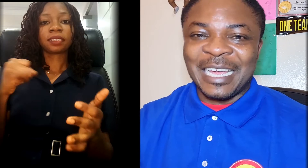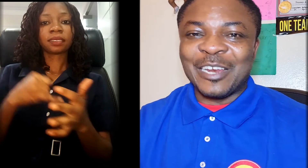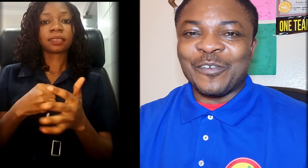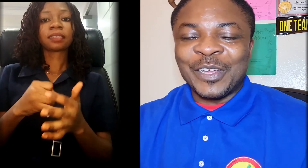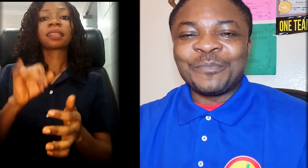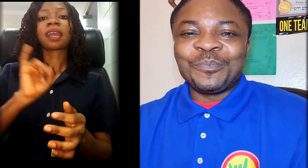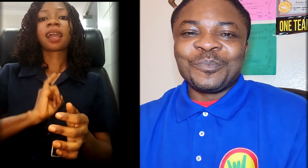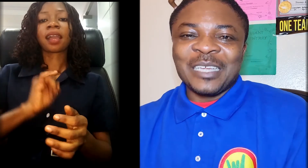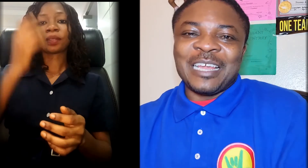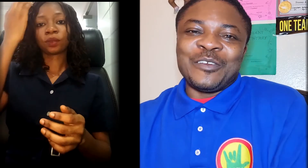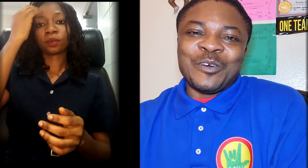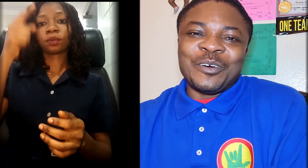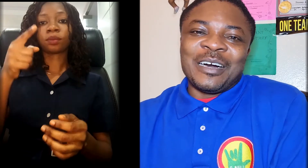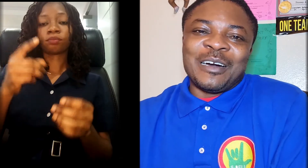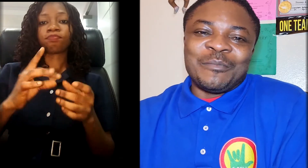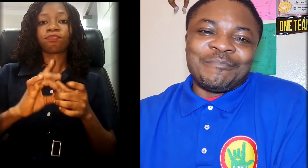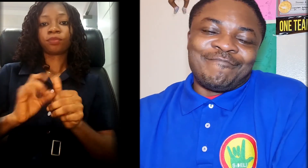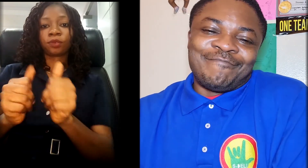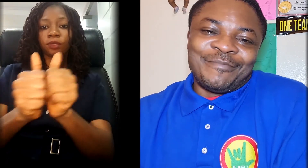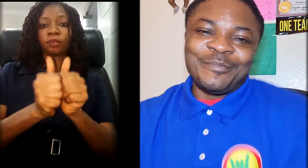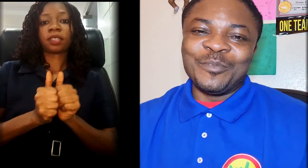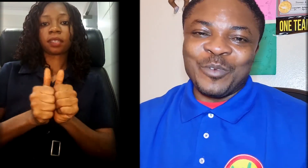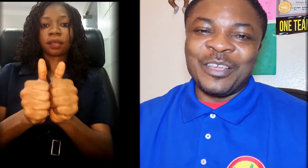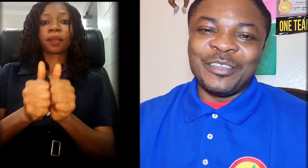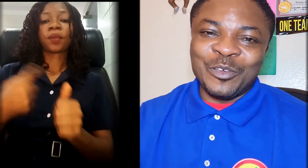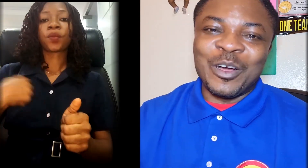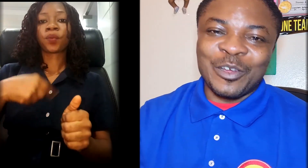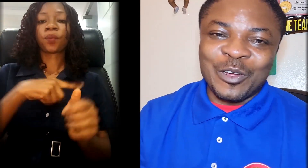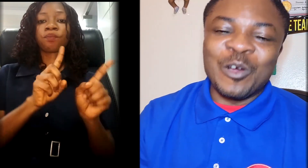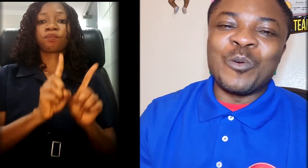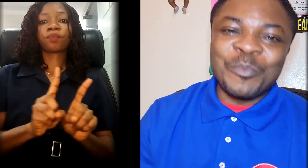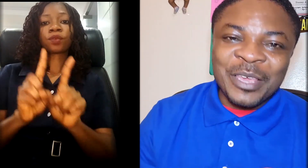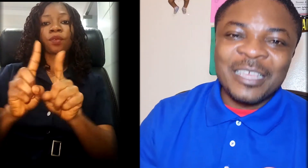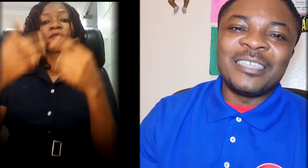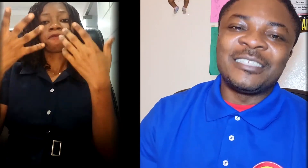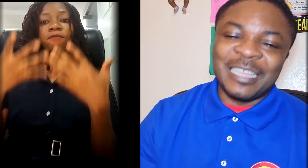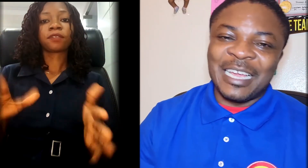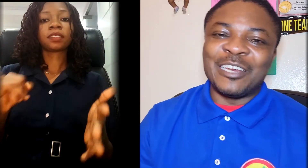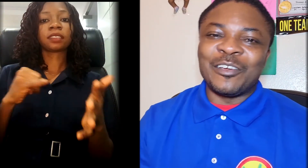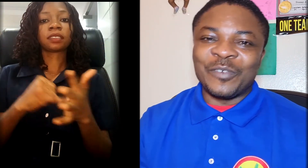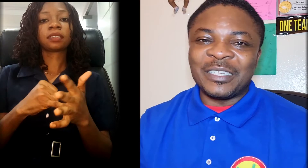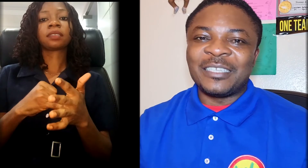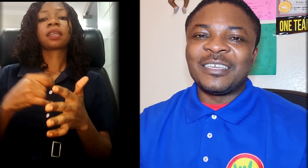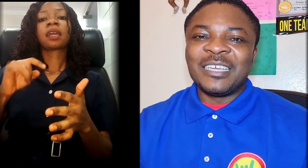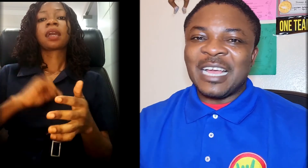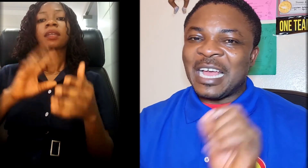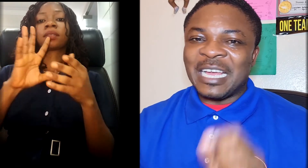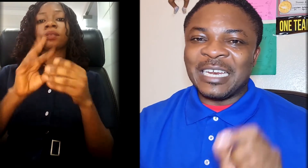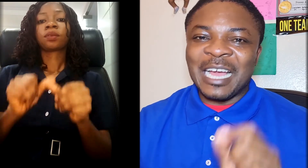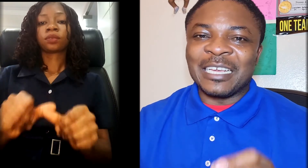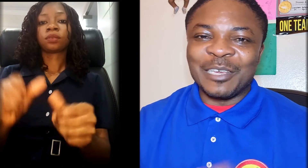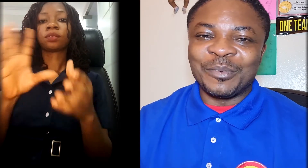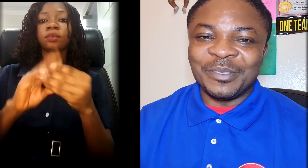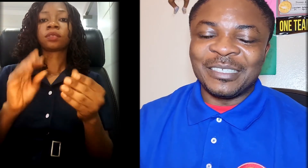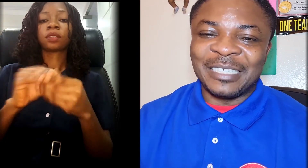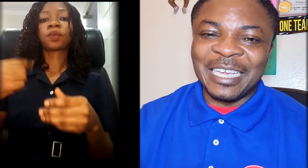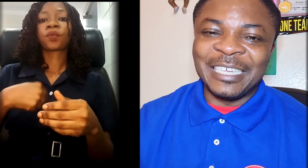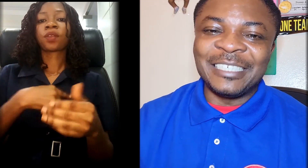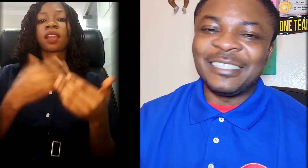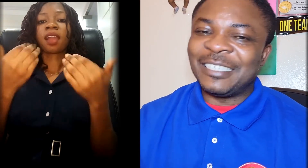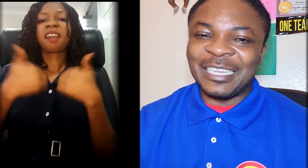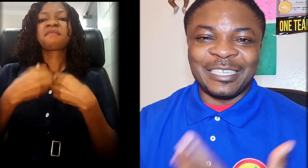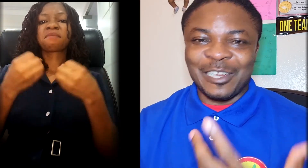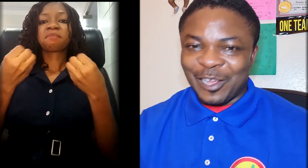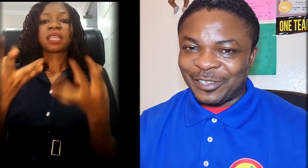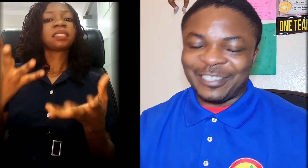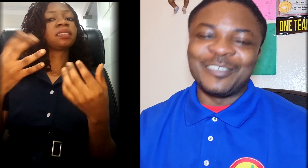to the end of it, and I know you are going to go with me to the end of it, and I keep